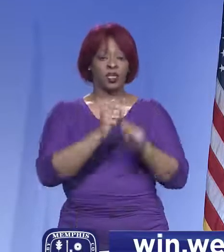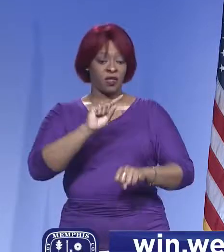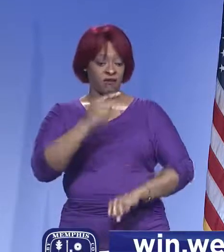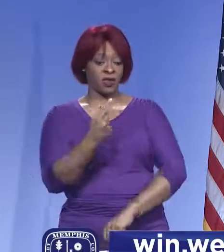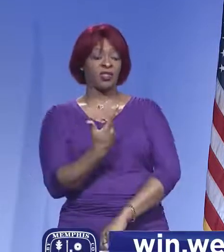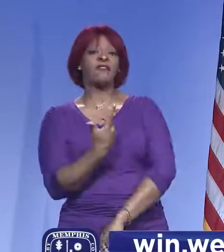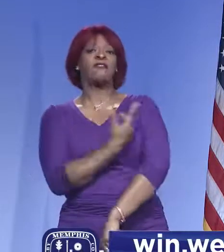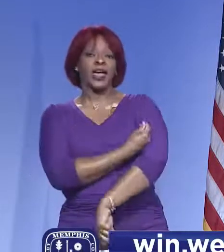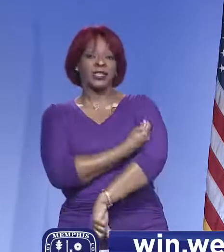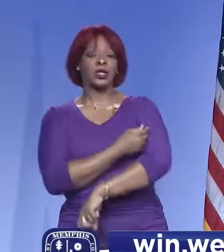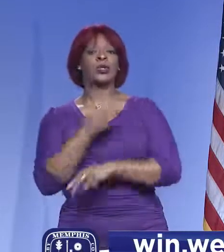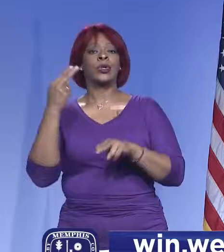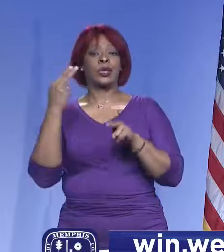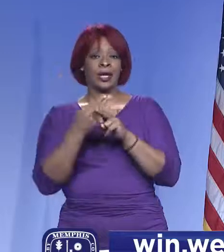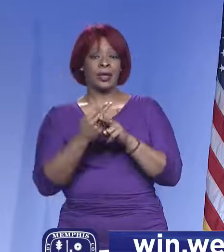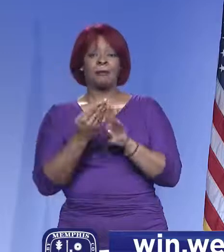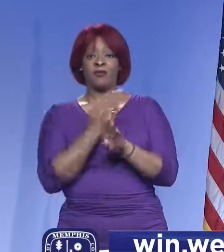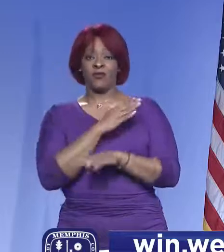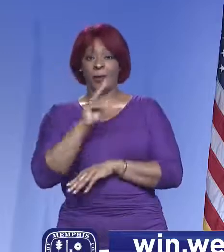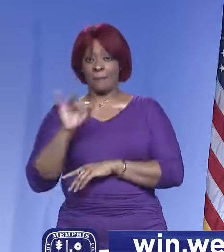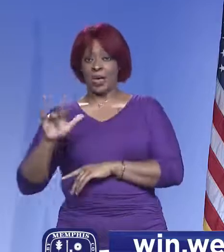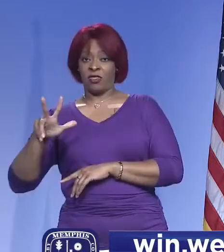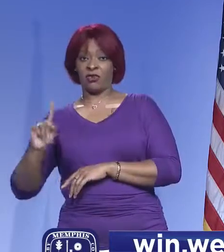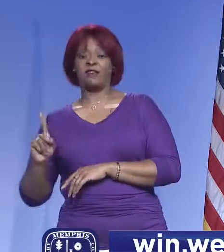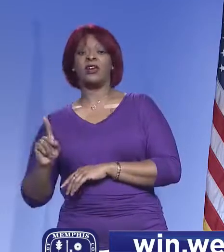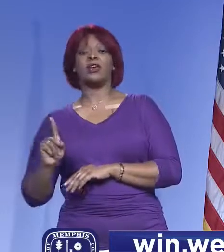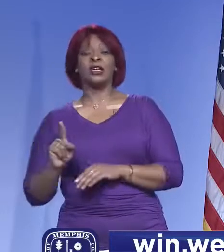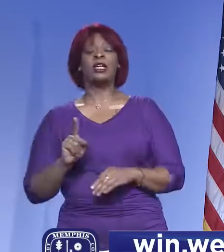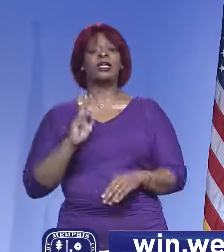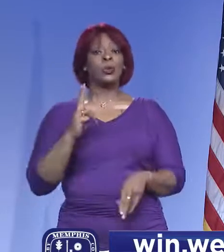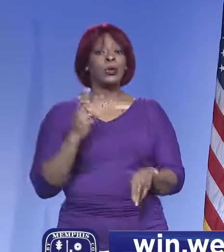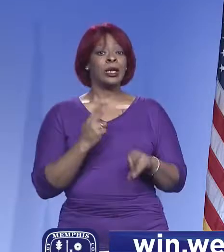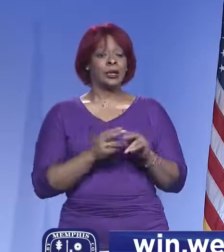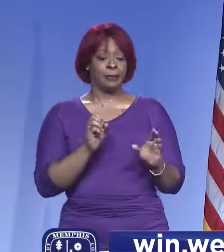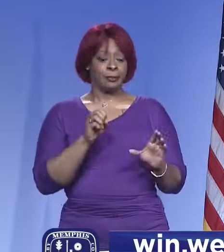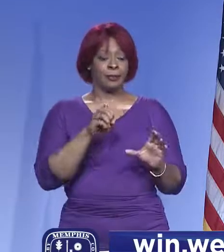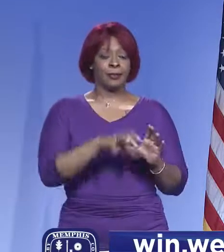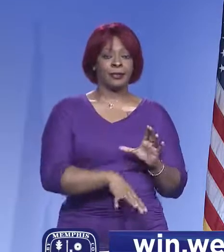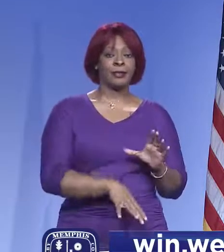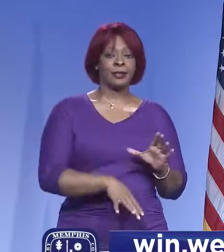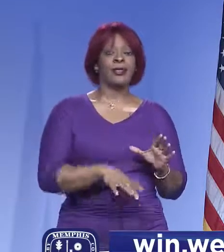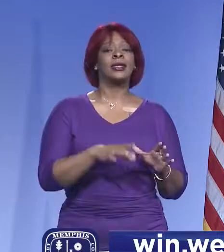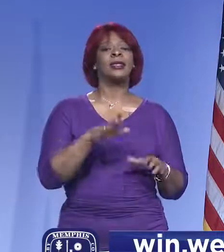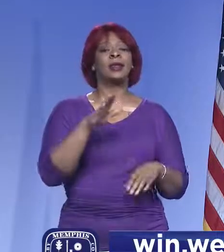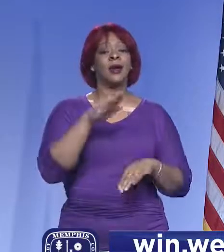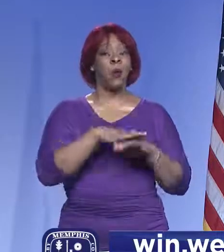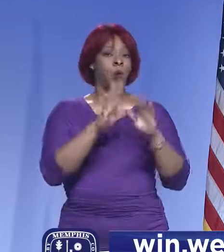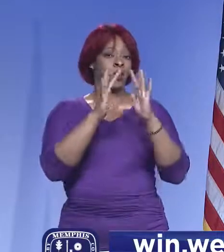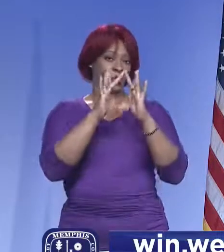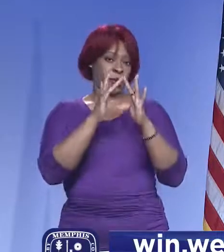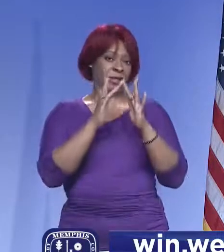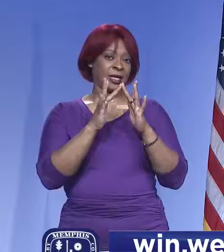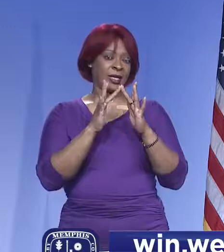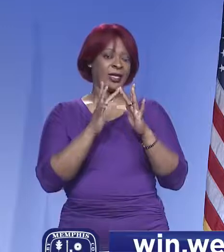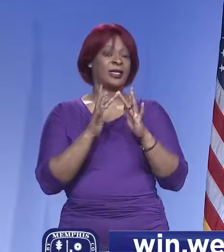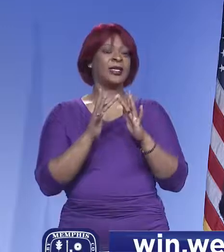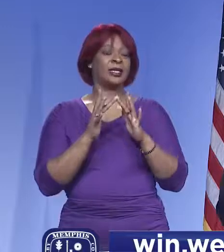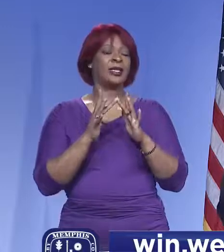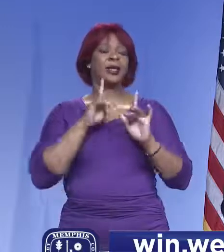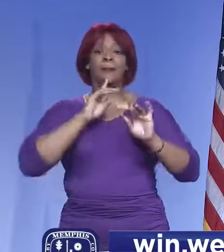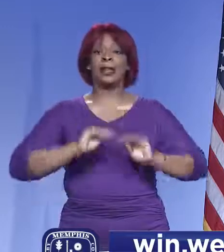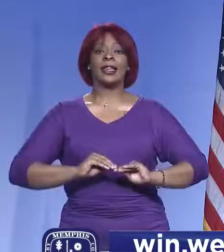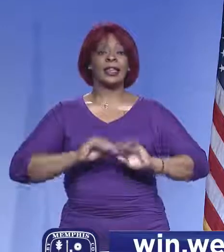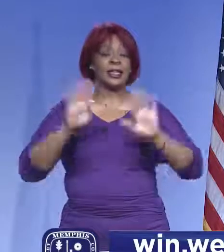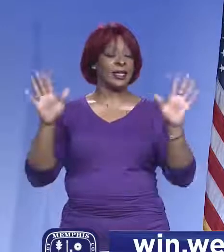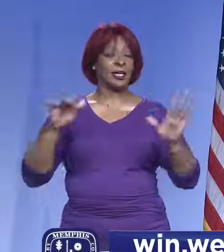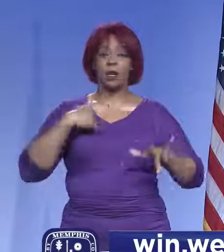first vaccination before that date, and then you have to enter on the website. Now, just to be clear, you're